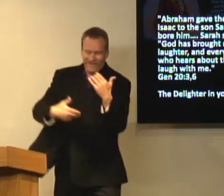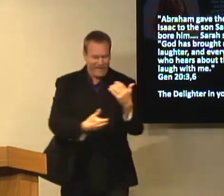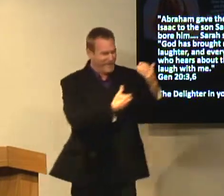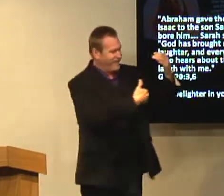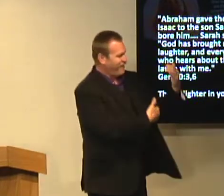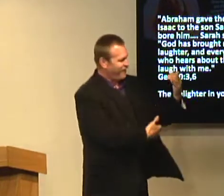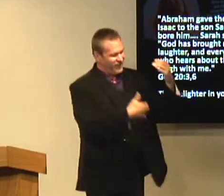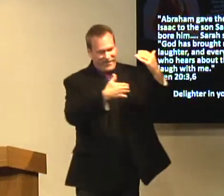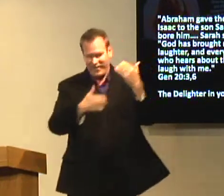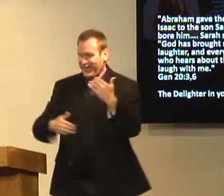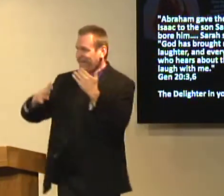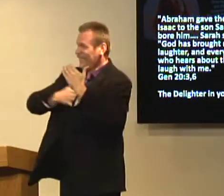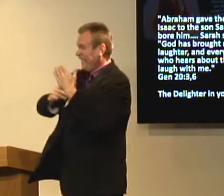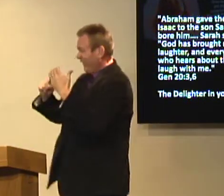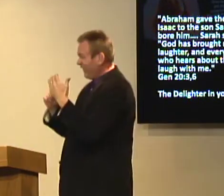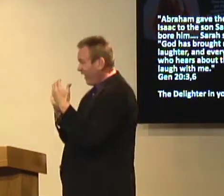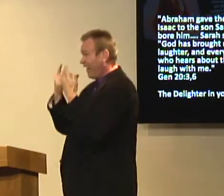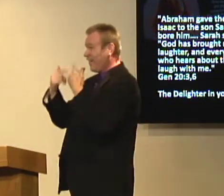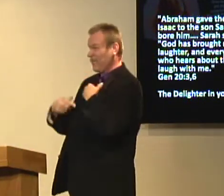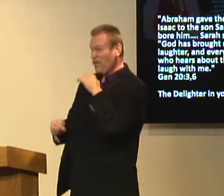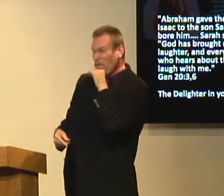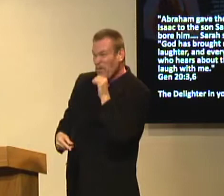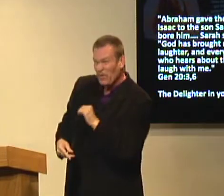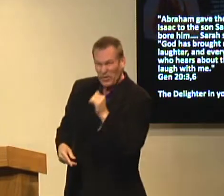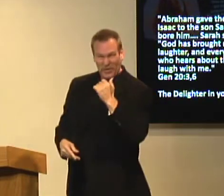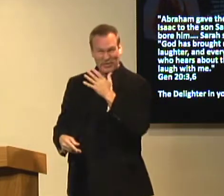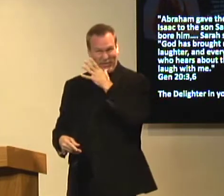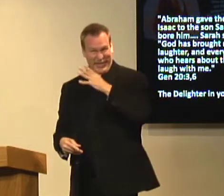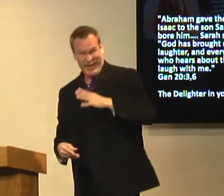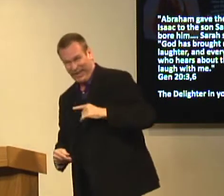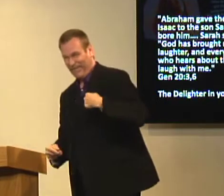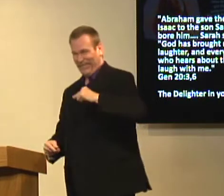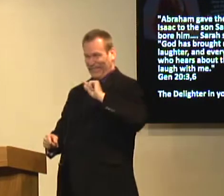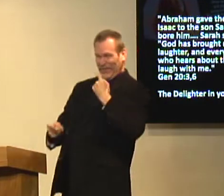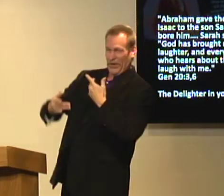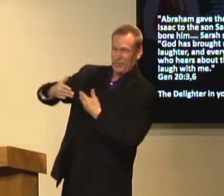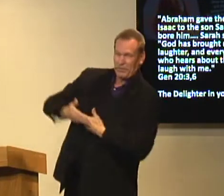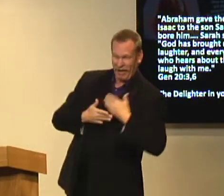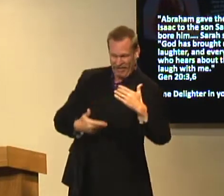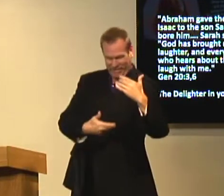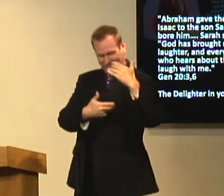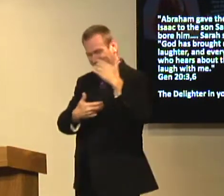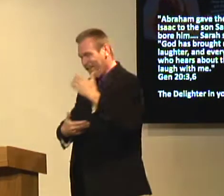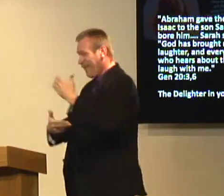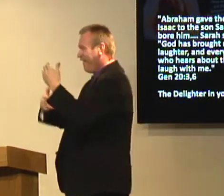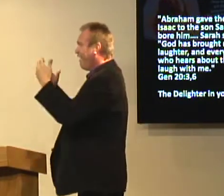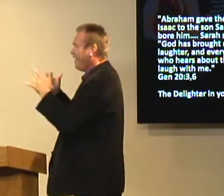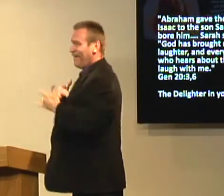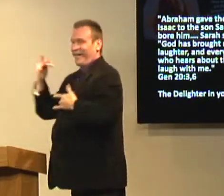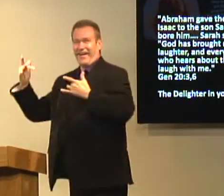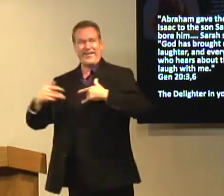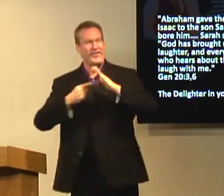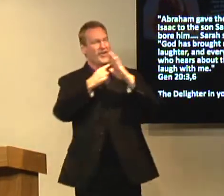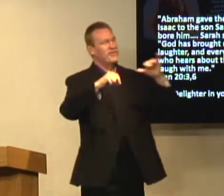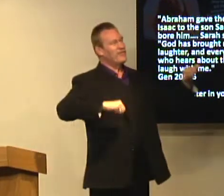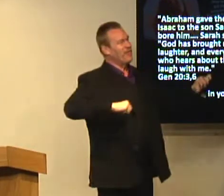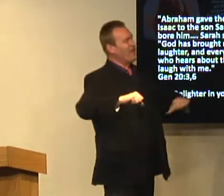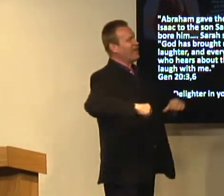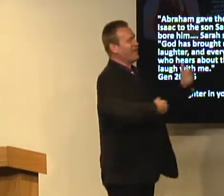And when Sarah gave birth to Isaac, her first son, she was an old woman. She gave birth to him and she was filled with joy